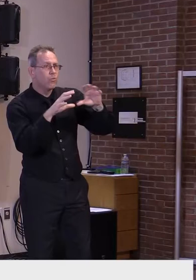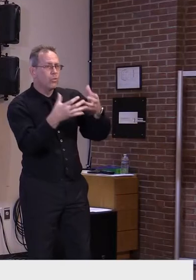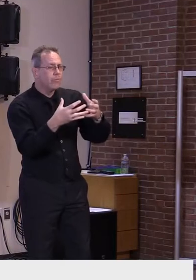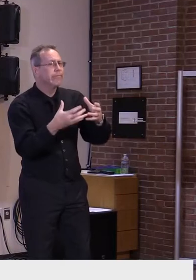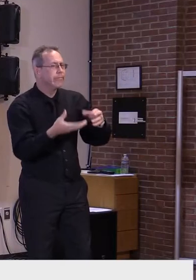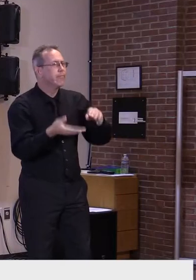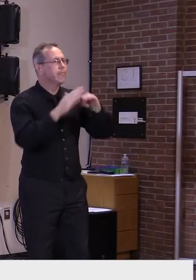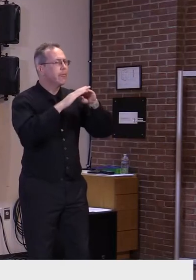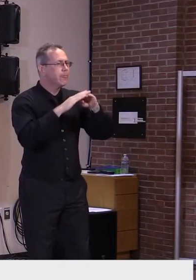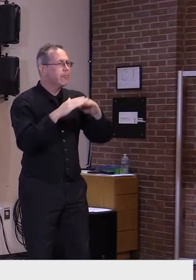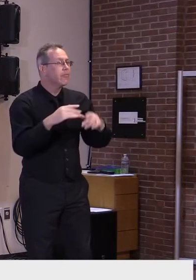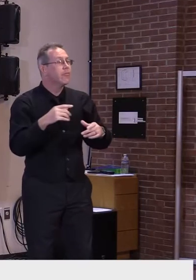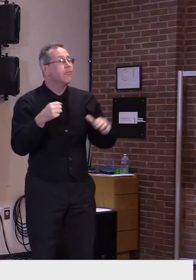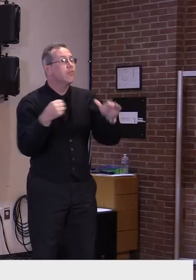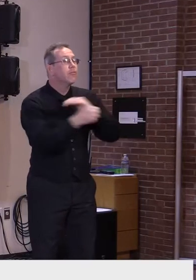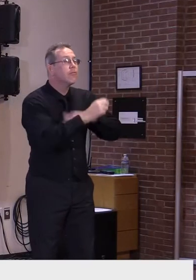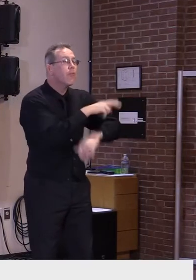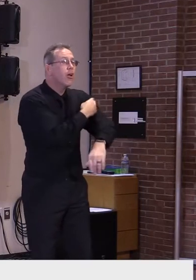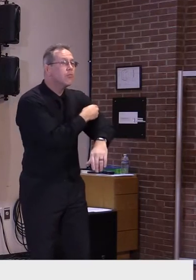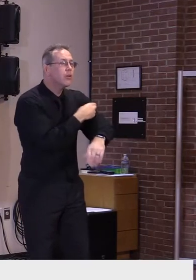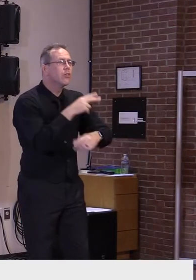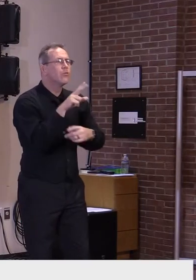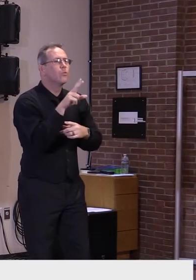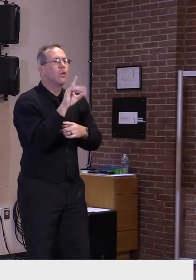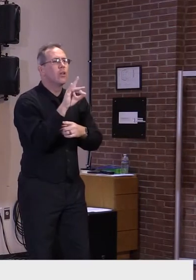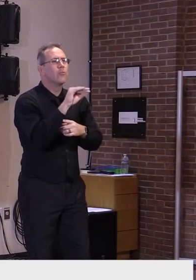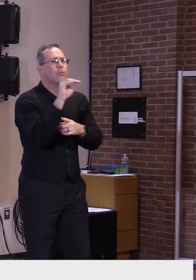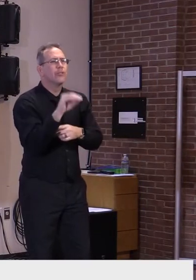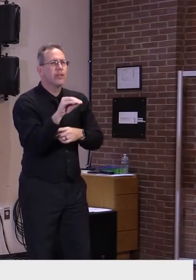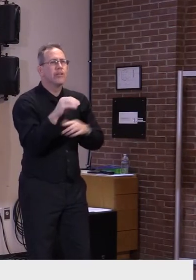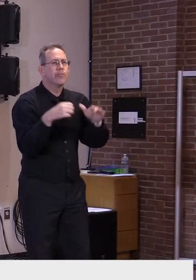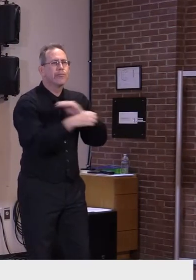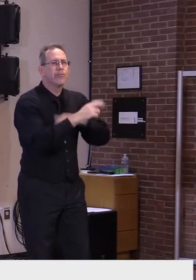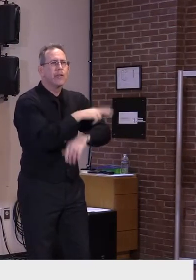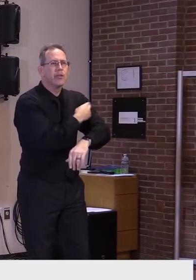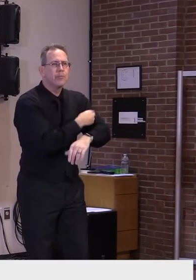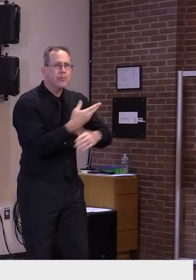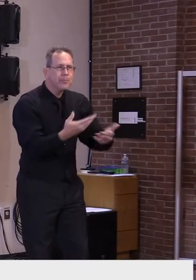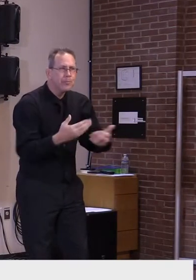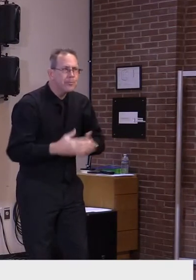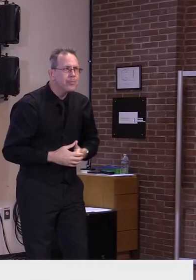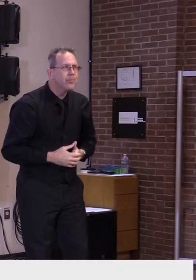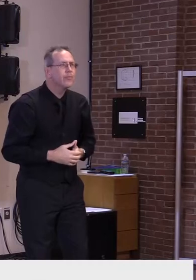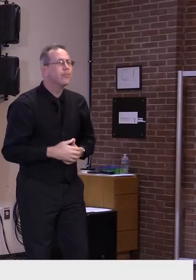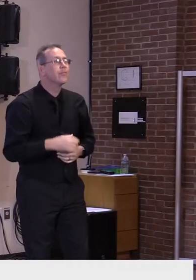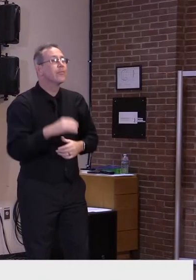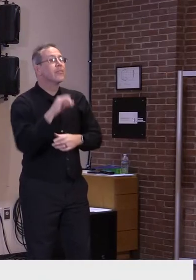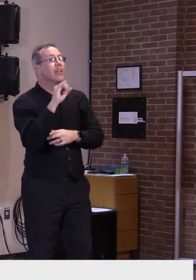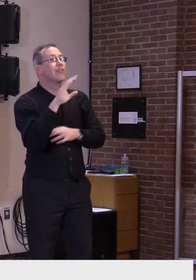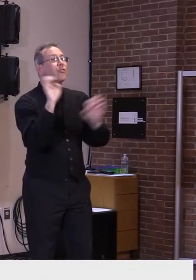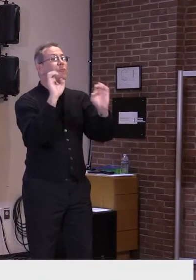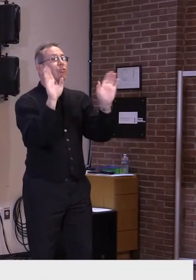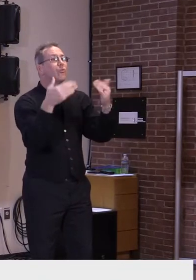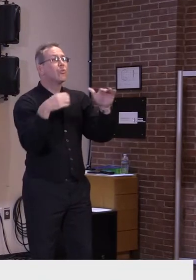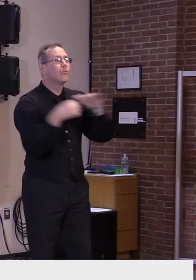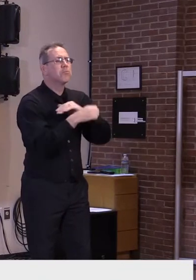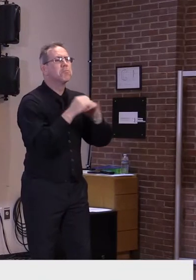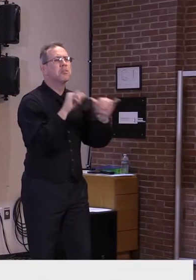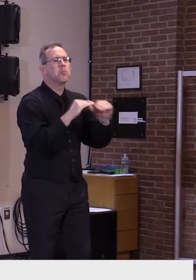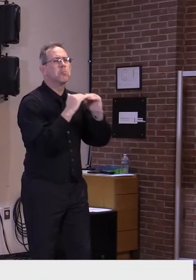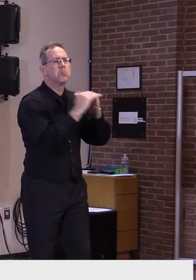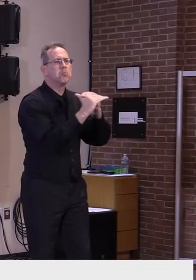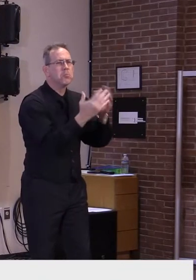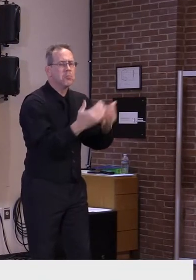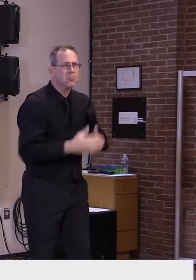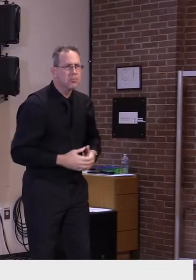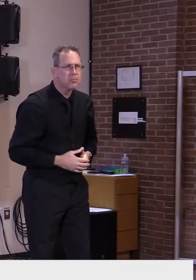gone up 28% over the last 30 days. But our ICU numbers are flat over that same period of time. We have the same number of people